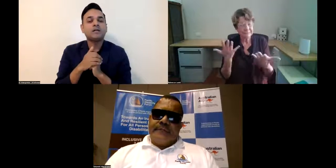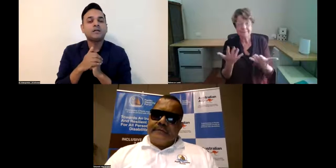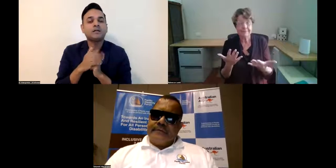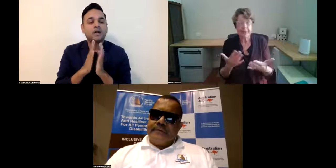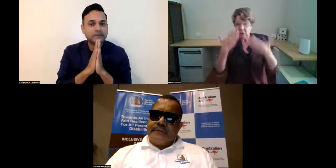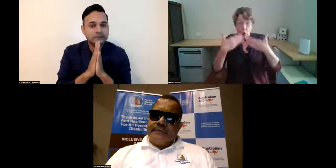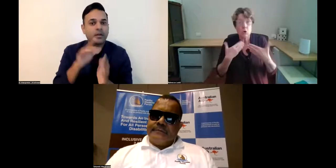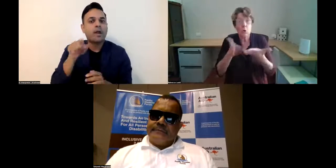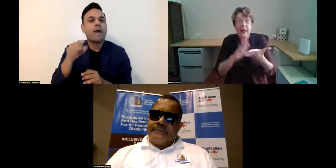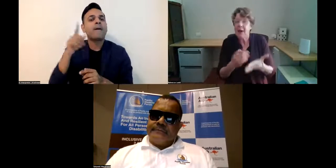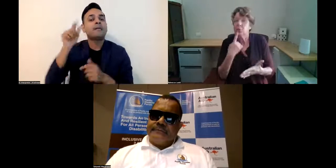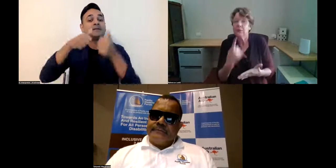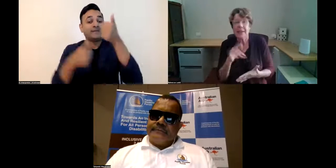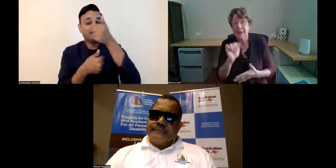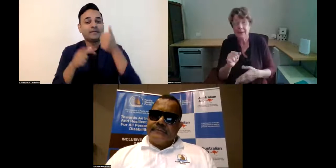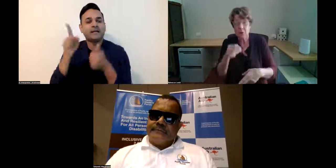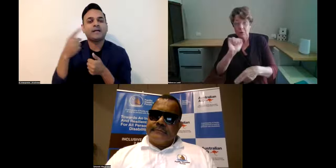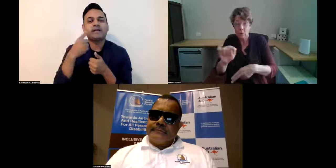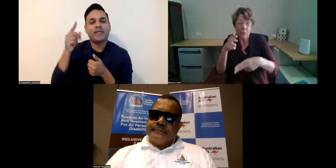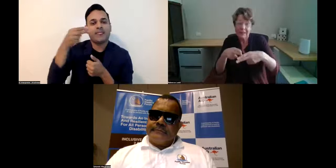video. Thank you.